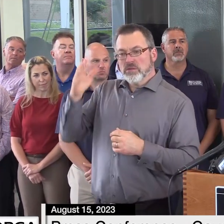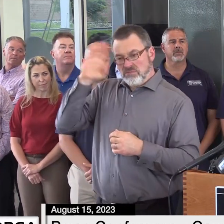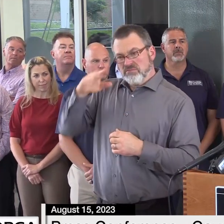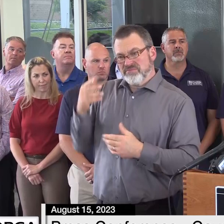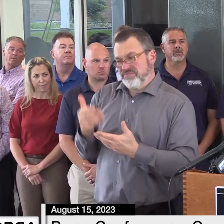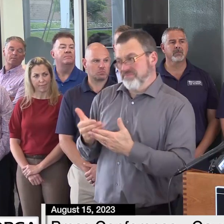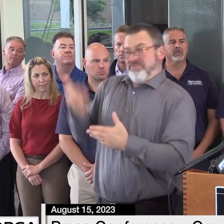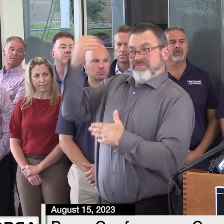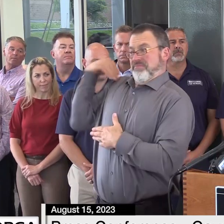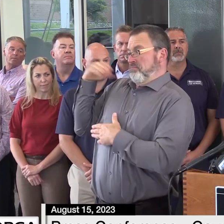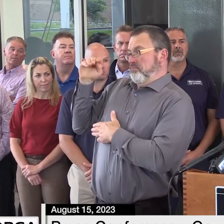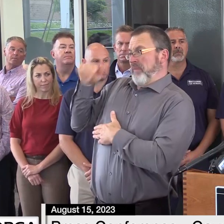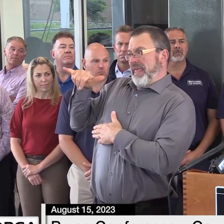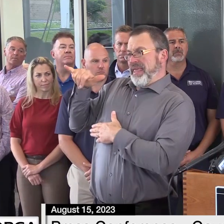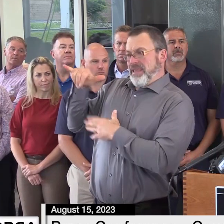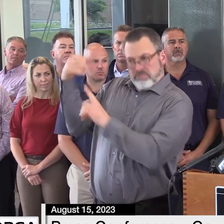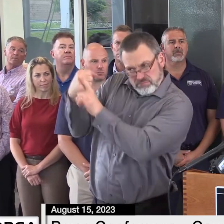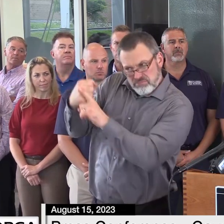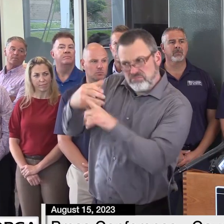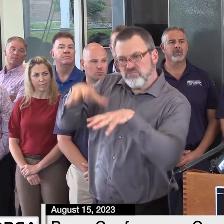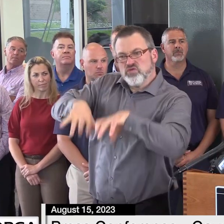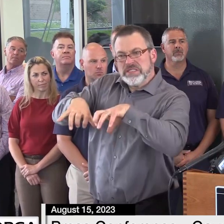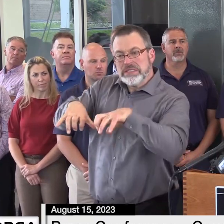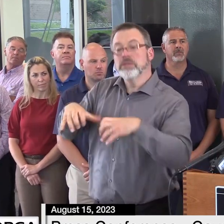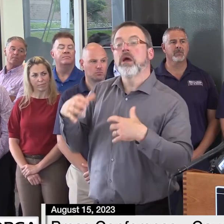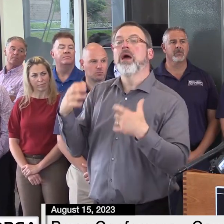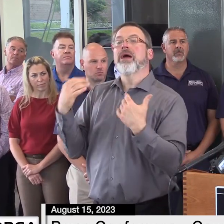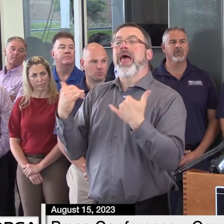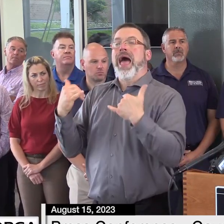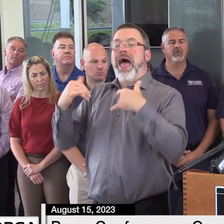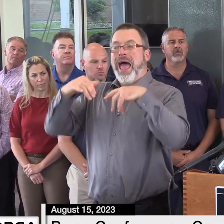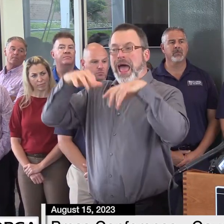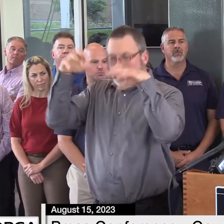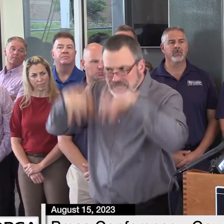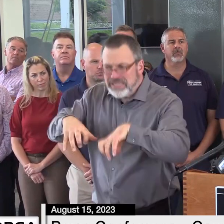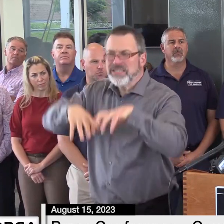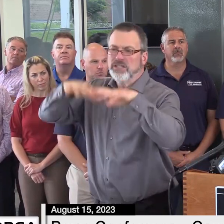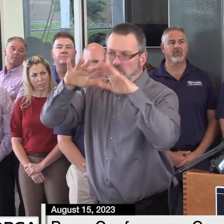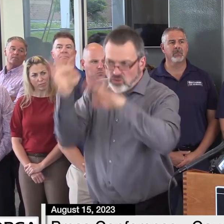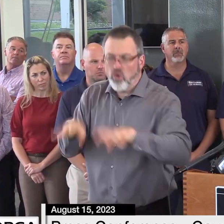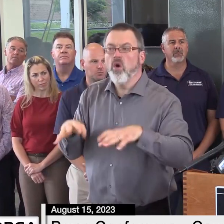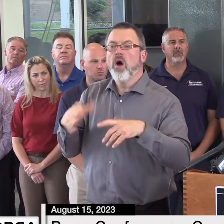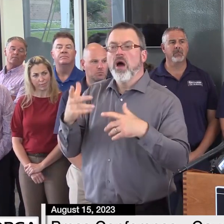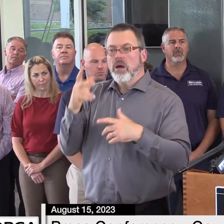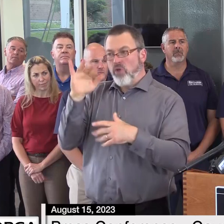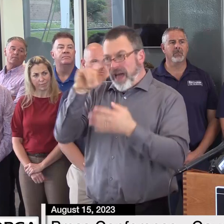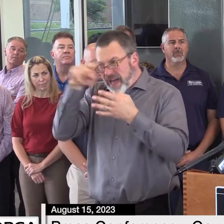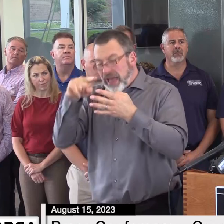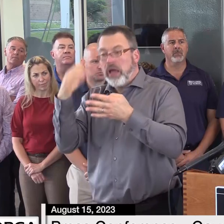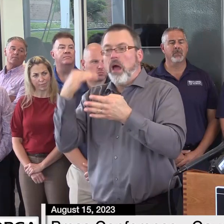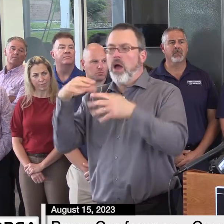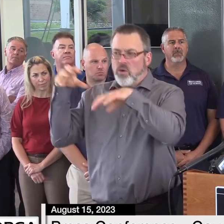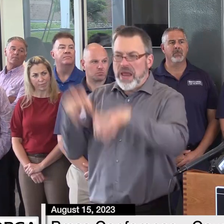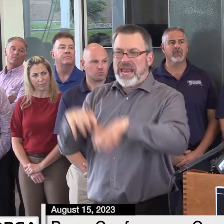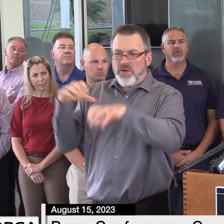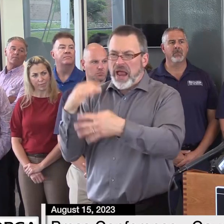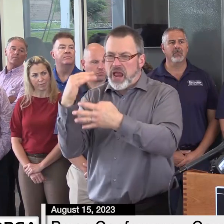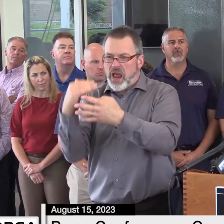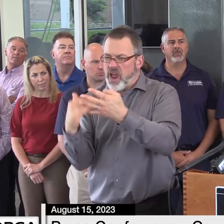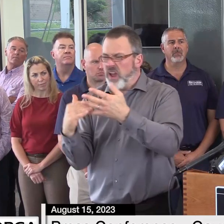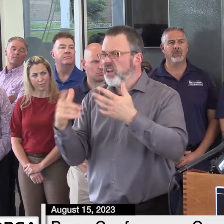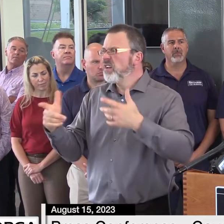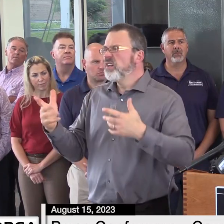really created a lot of havoc in terms of culverts and so forth, and the saturation of